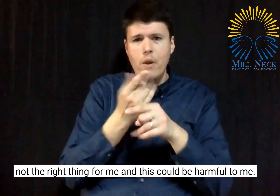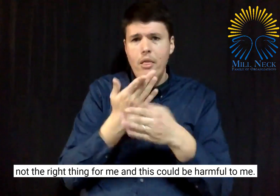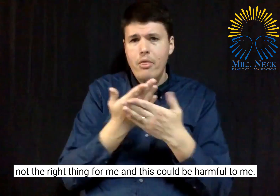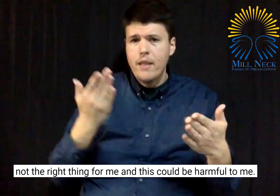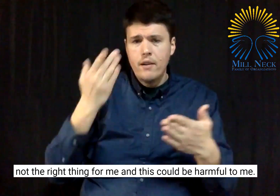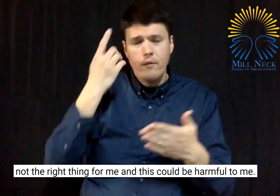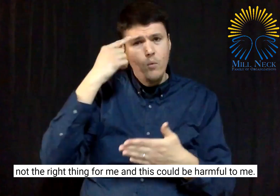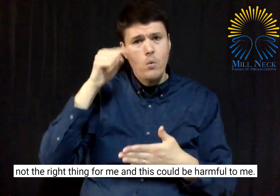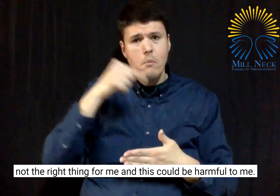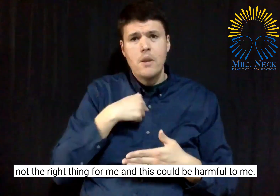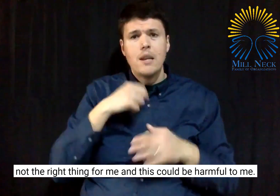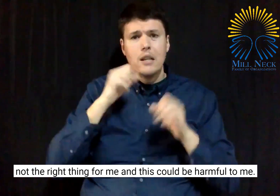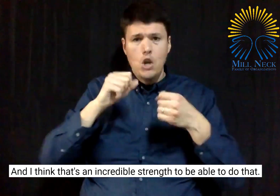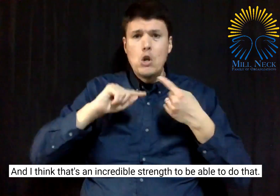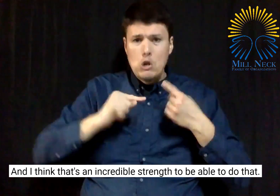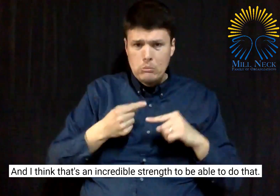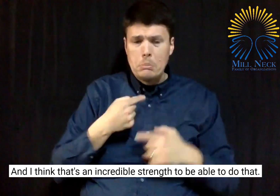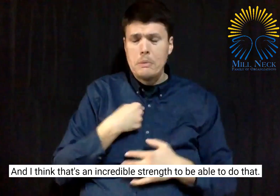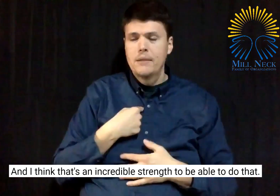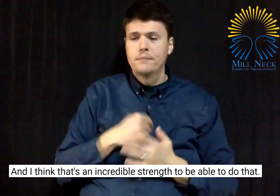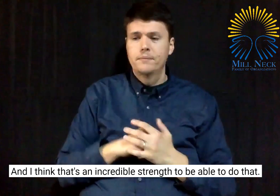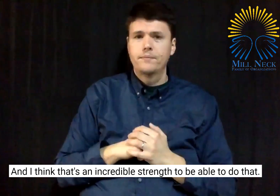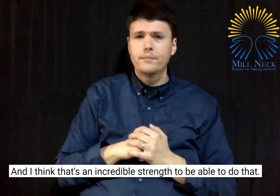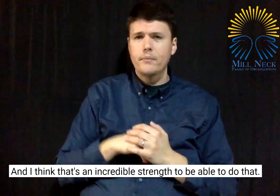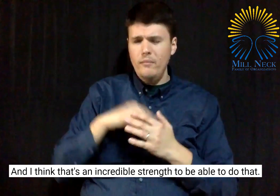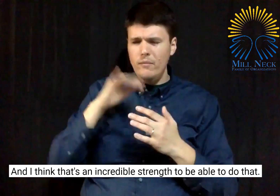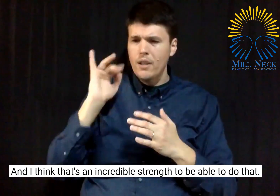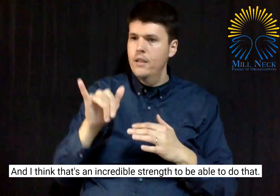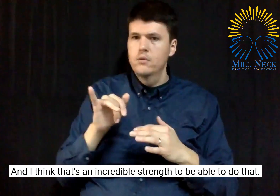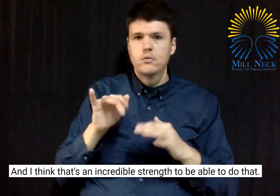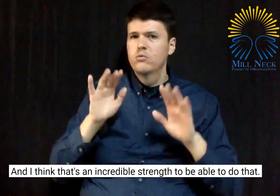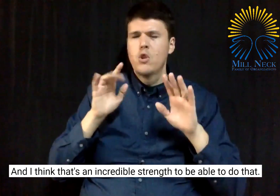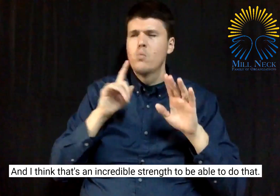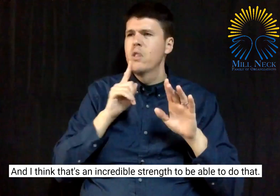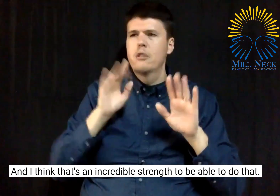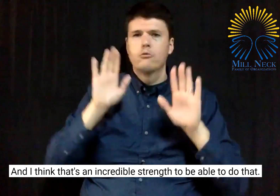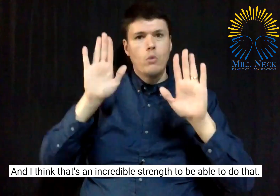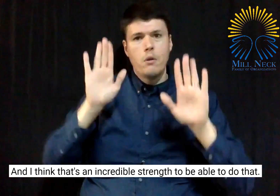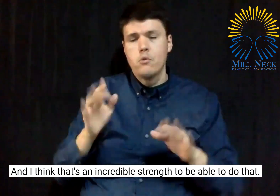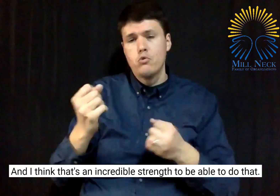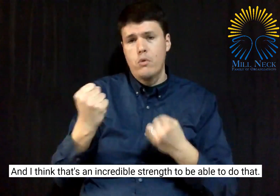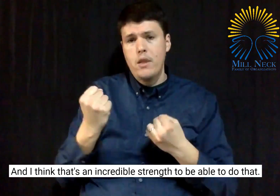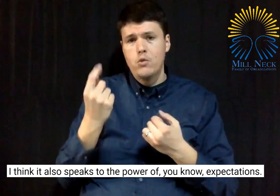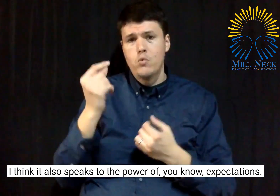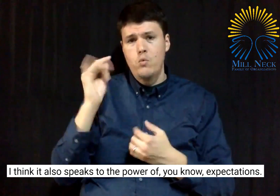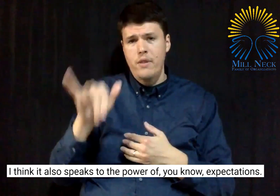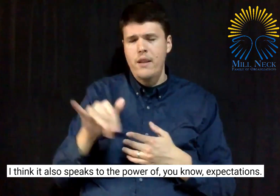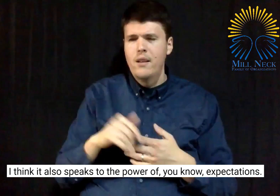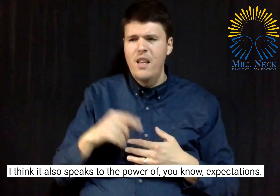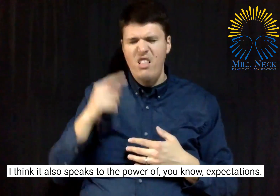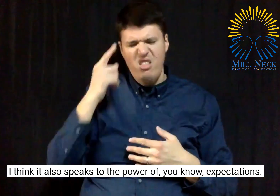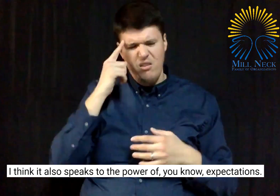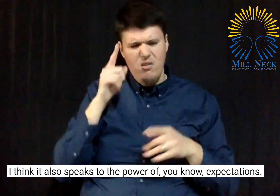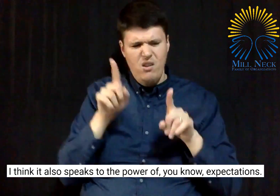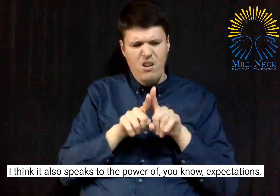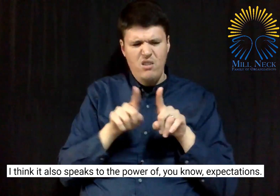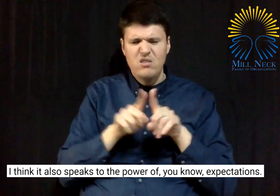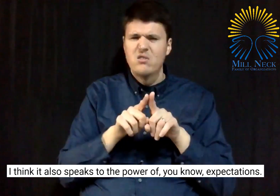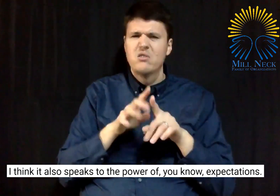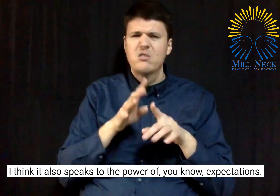And this could be harmful to me. And I think that's an incredible strength to be able to do that. I think it also speaks to the power of